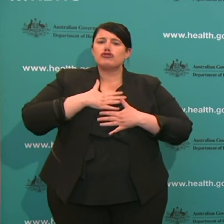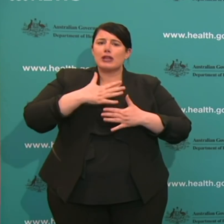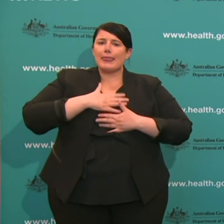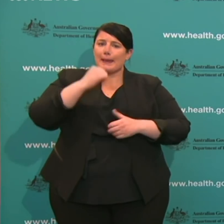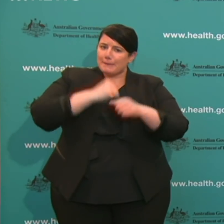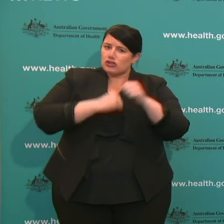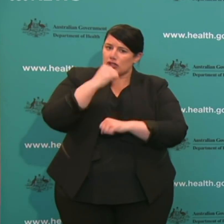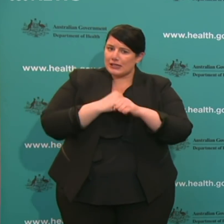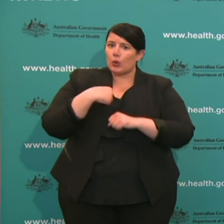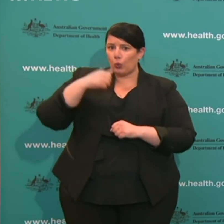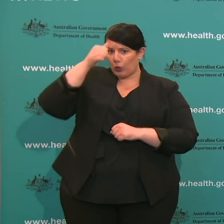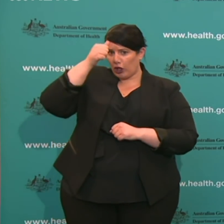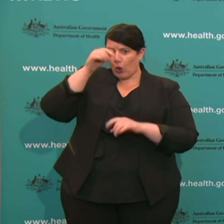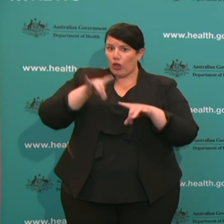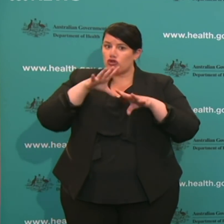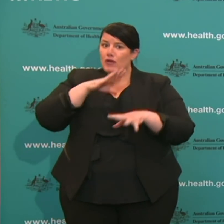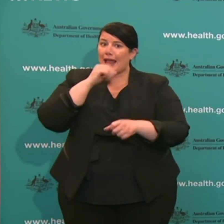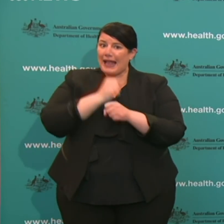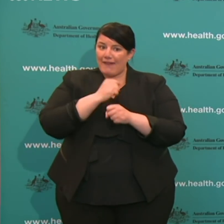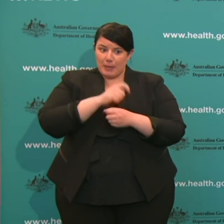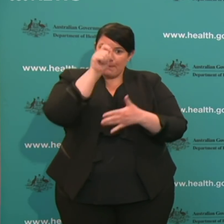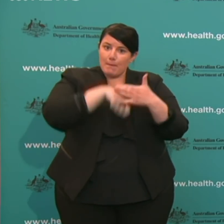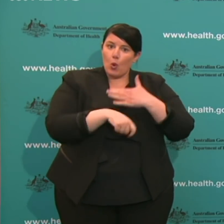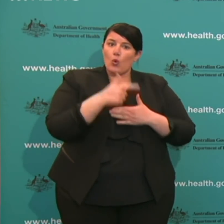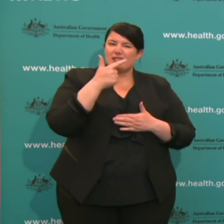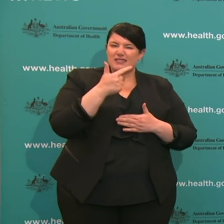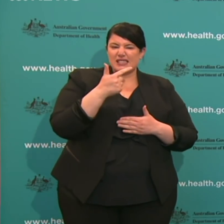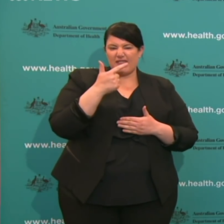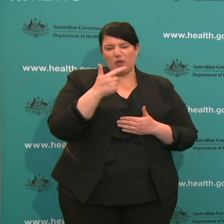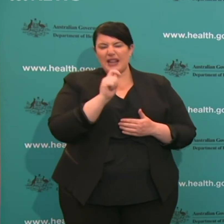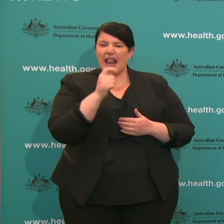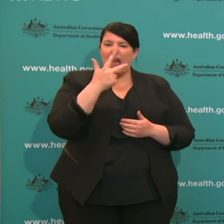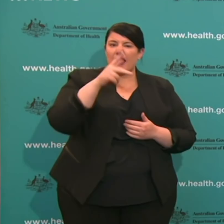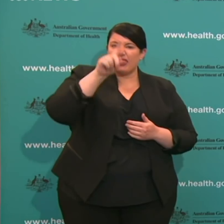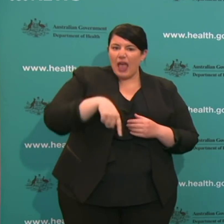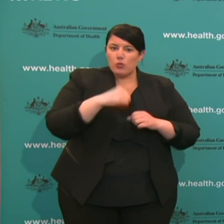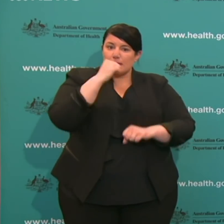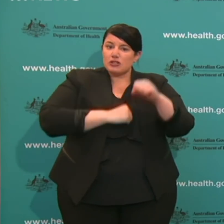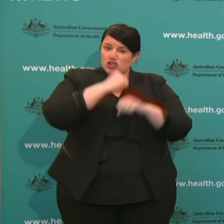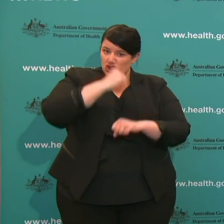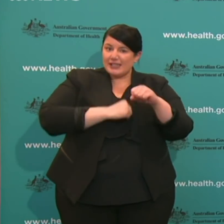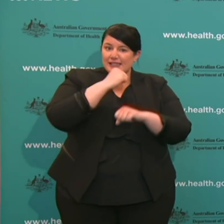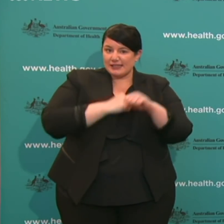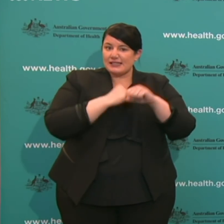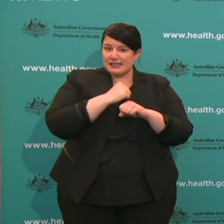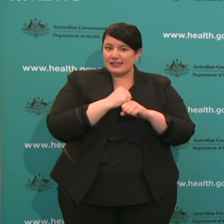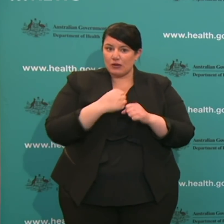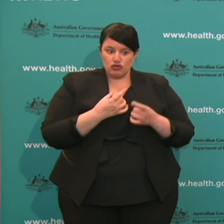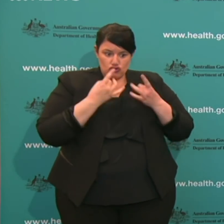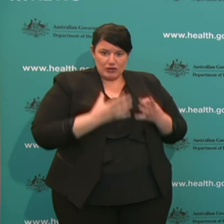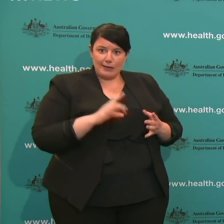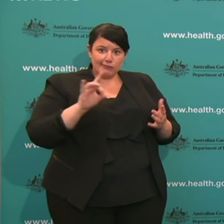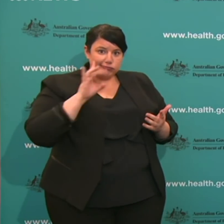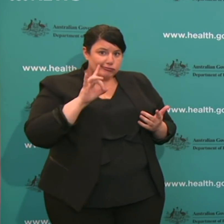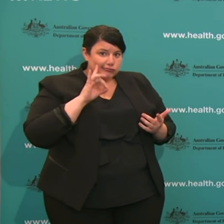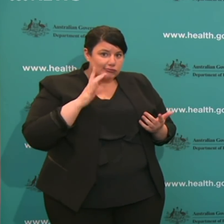we know that the Commonwealth has procured 7,500 ventilators that are within the national medical stockpile. We know